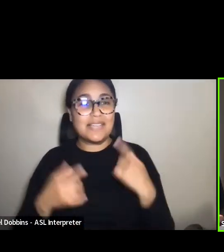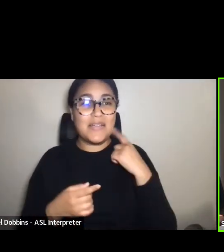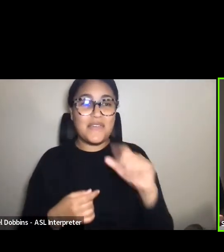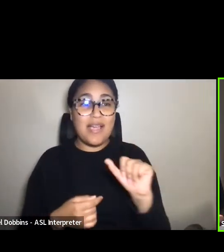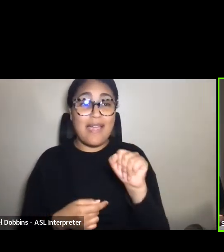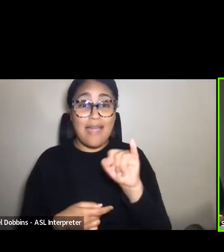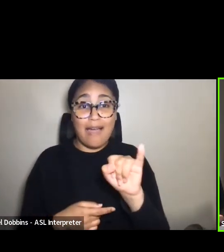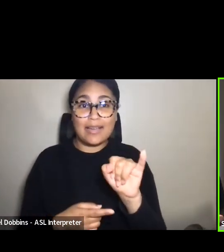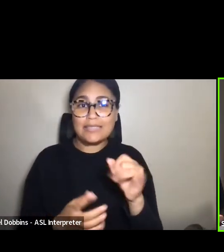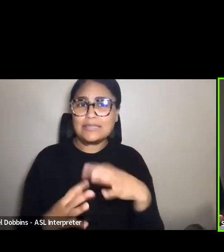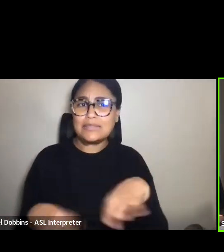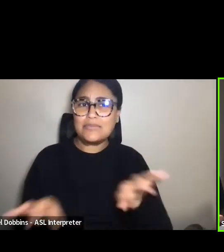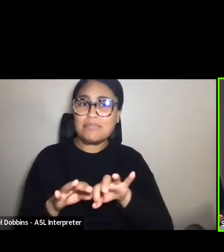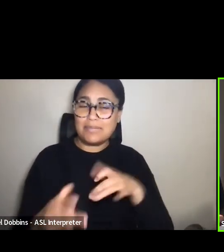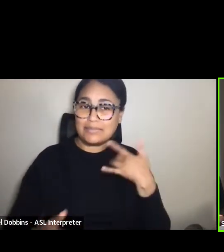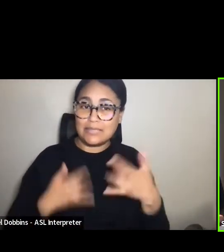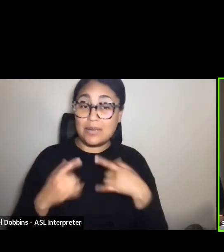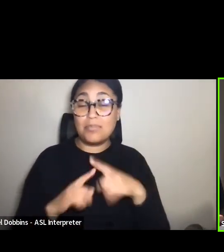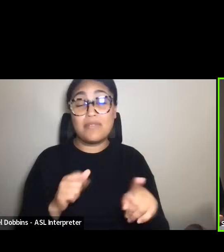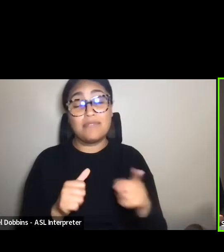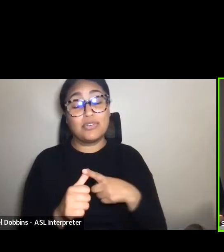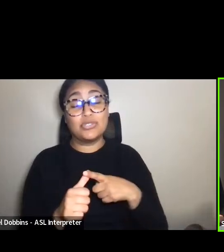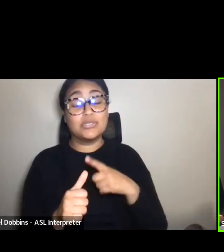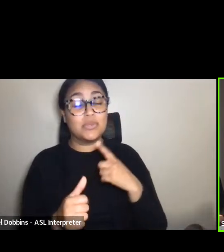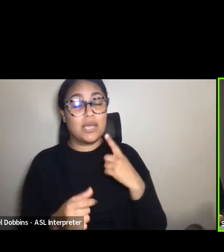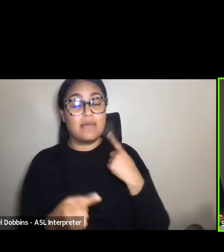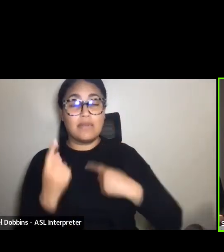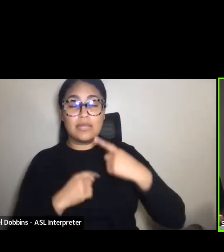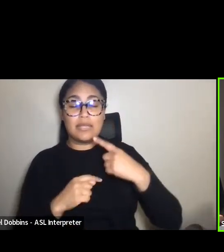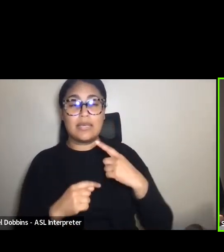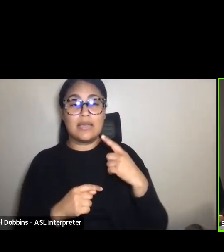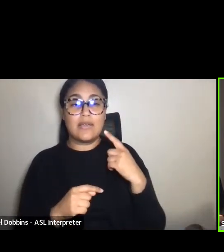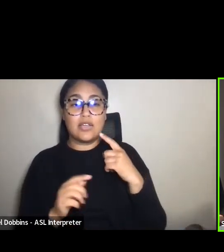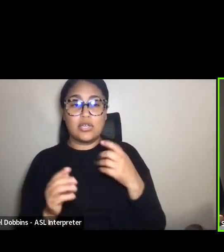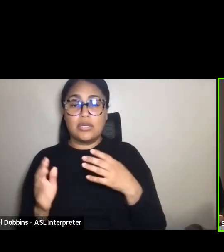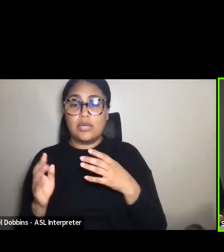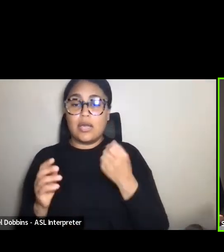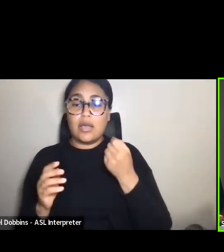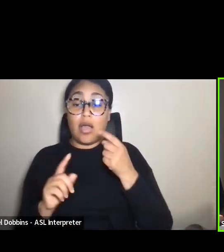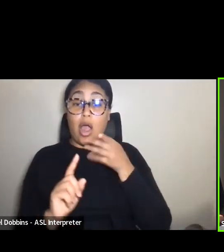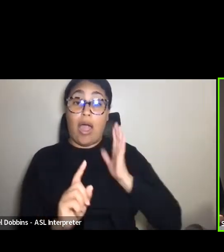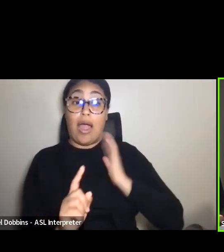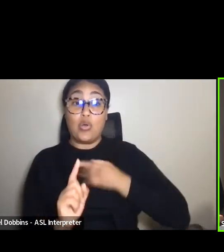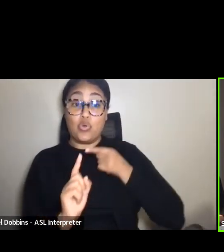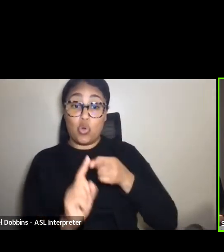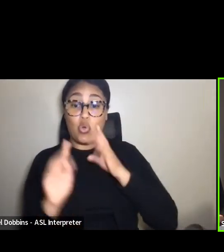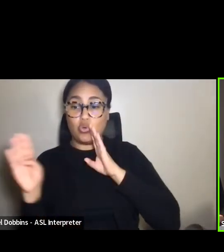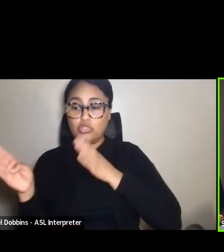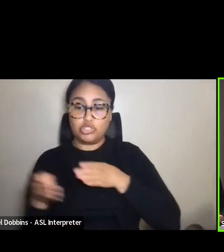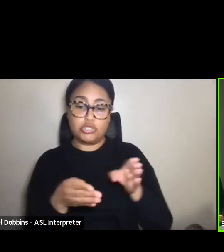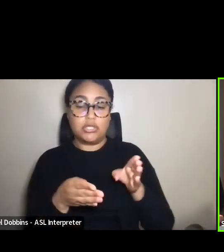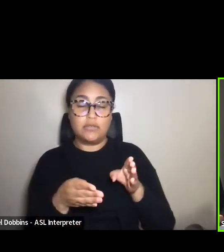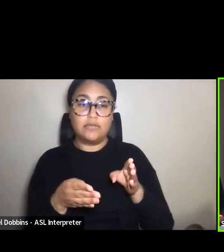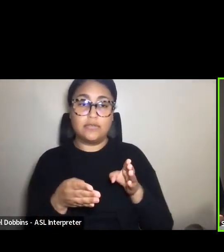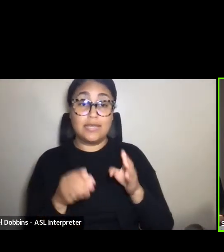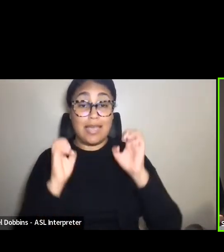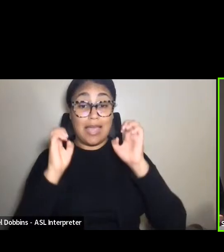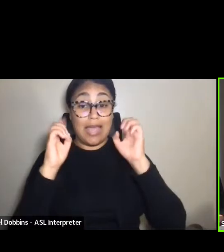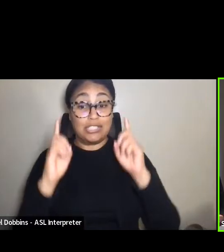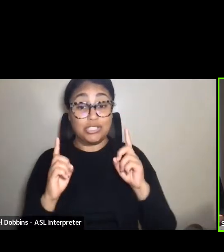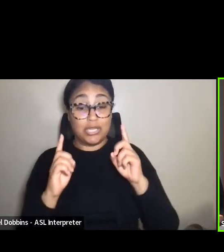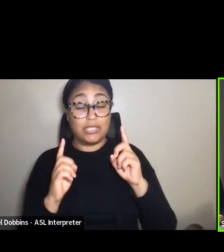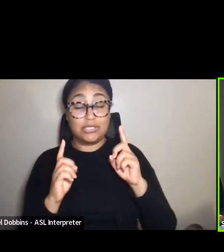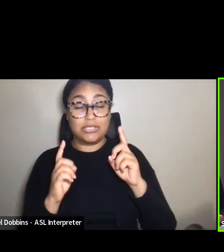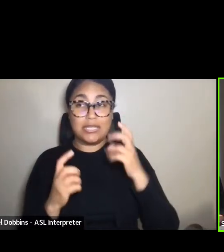it's all about us thinking about how to shift our pedagogy to be more about the facilitation of learning and less about